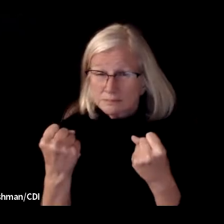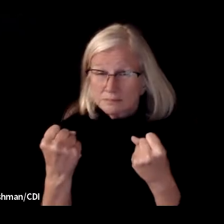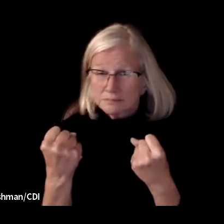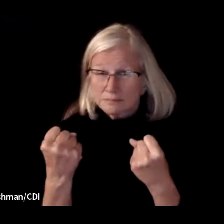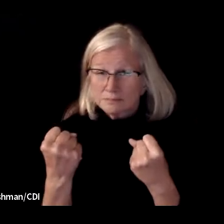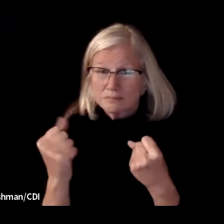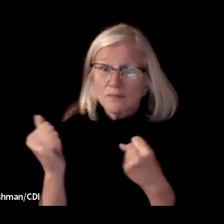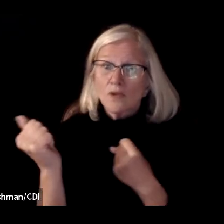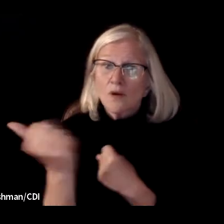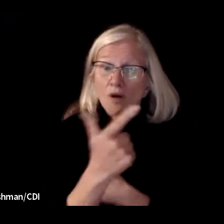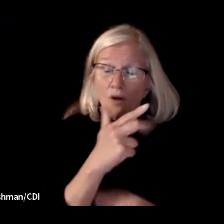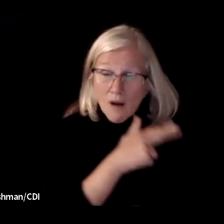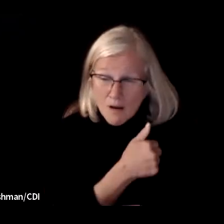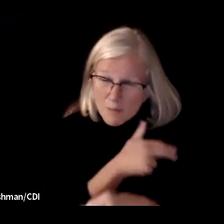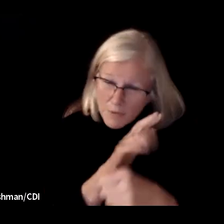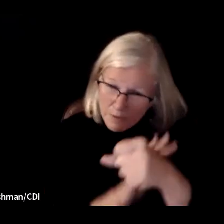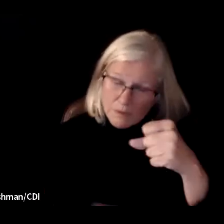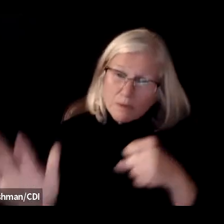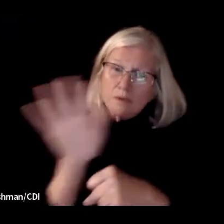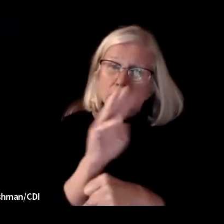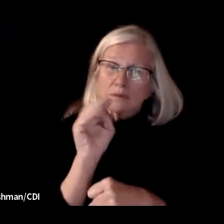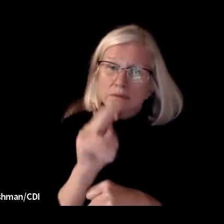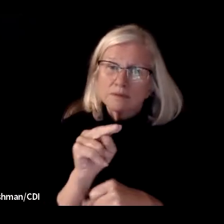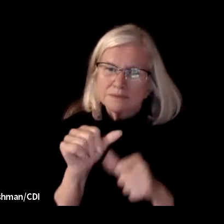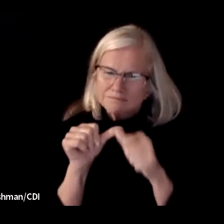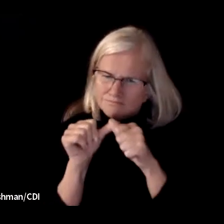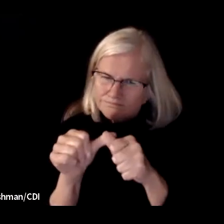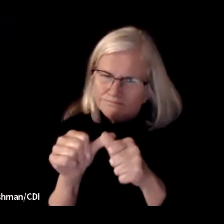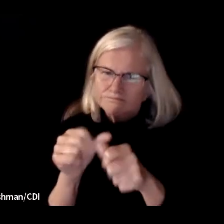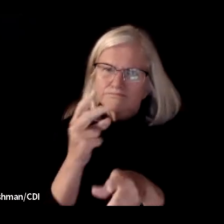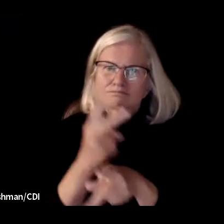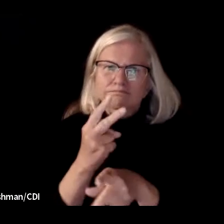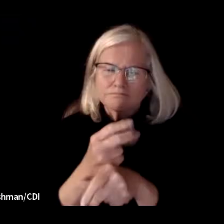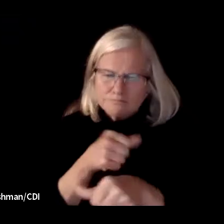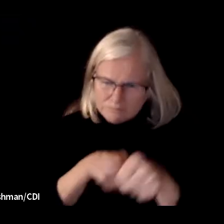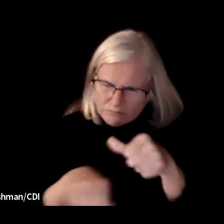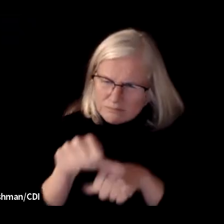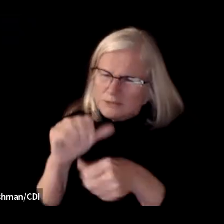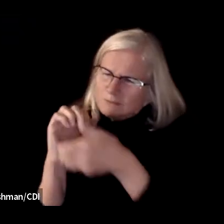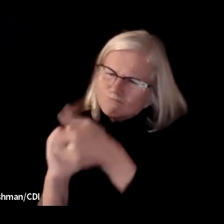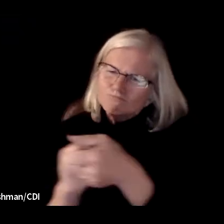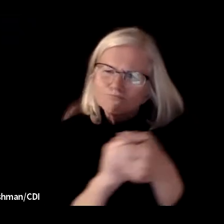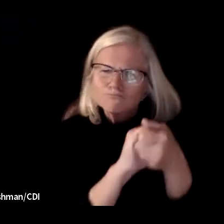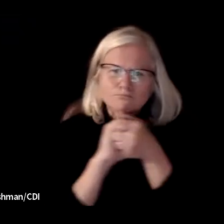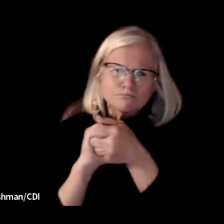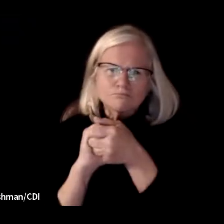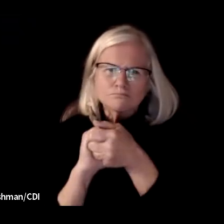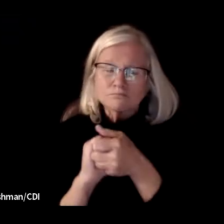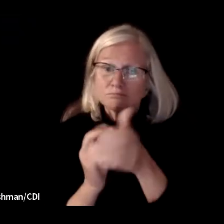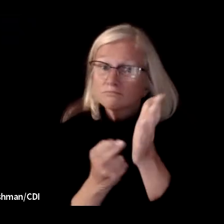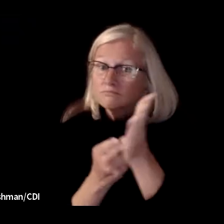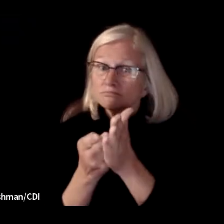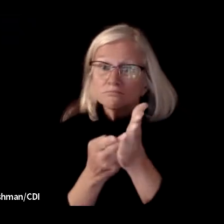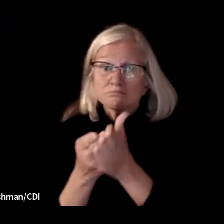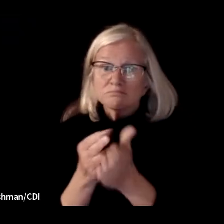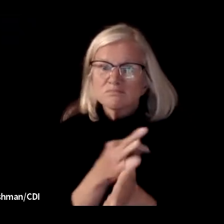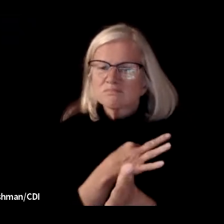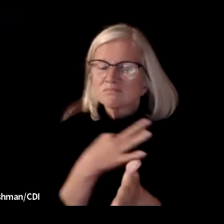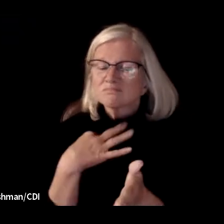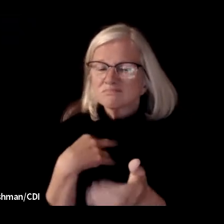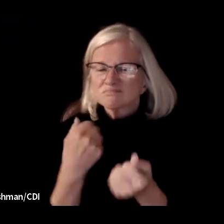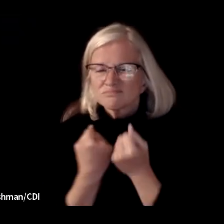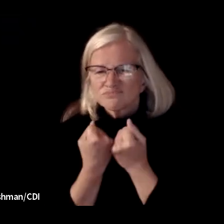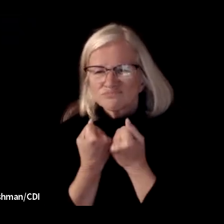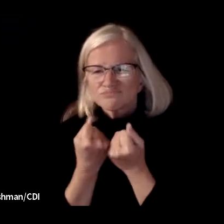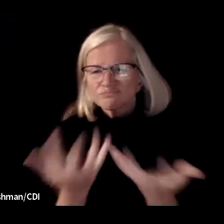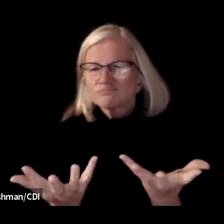continue to meet the needs of our community. But the reality is that the staff are exhausted and they're working harder than they ever have. We have